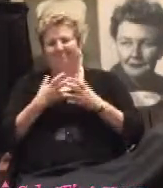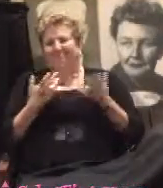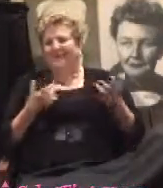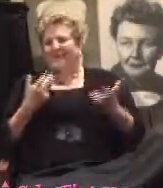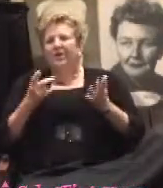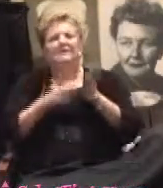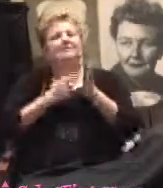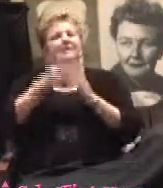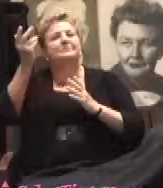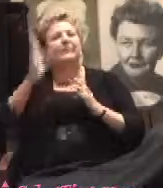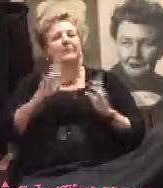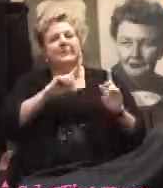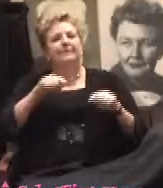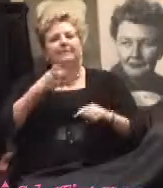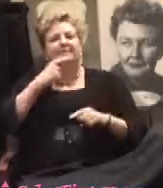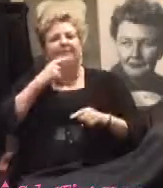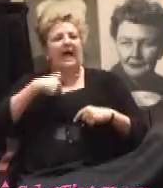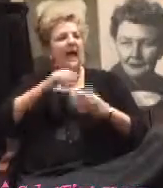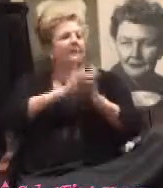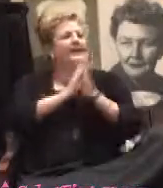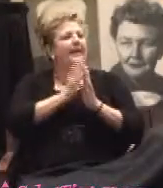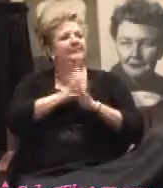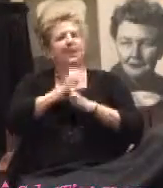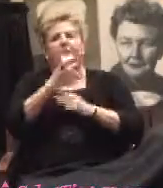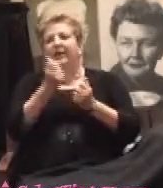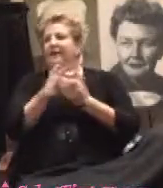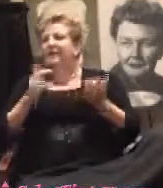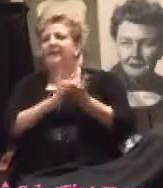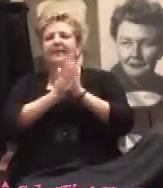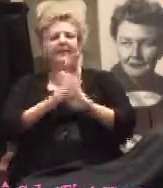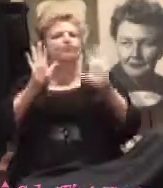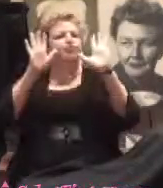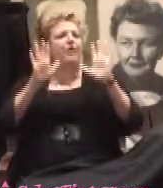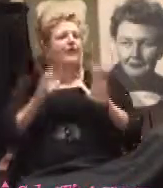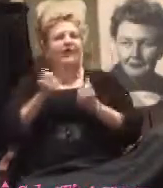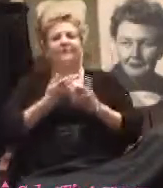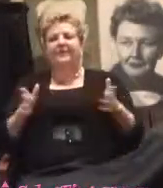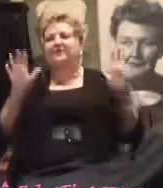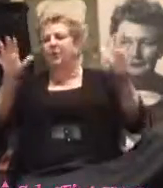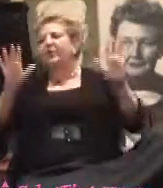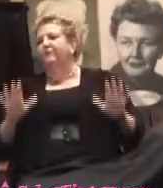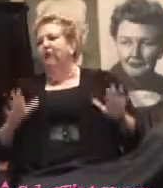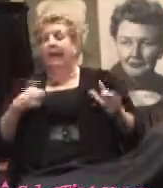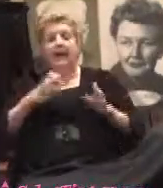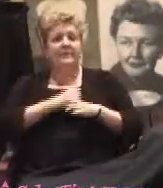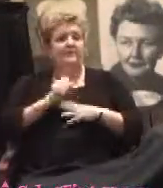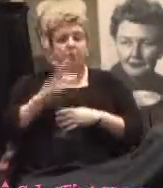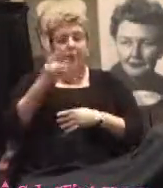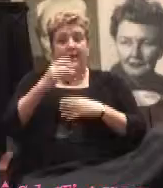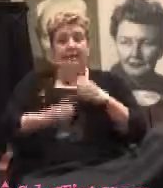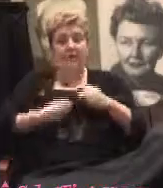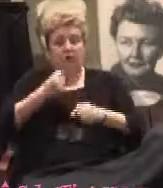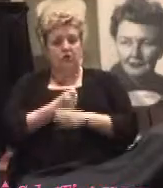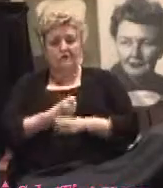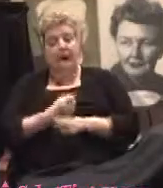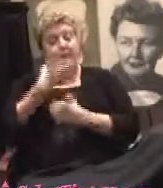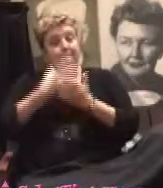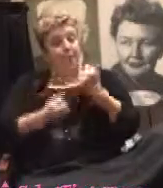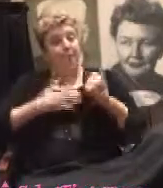and they tell you, man, I got sober and everything got great and everything was wonderful. And you know, I've been sober 18 years. Both my parents died right in